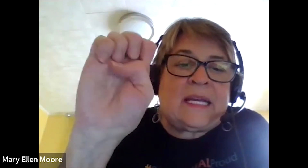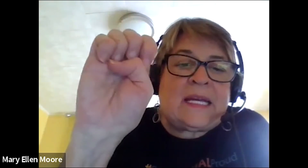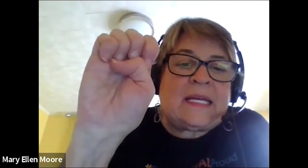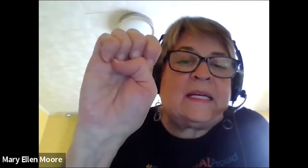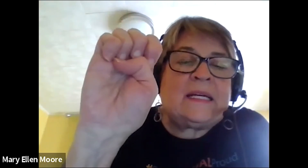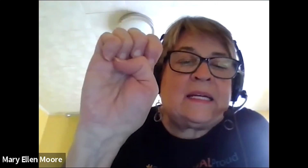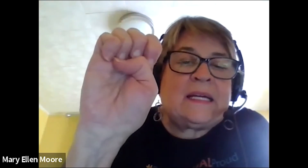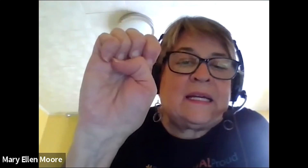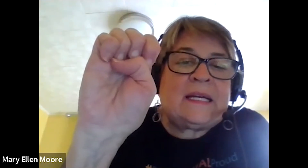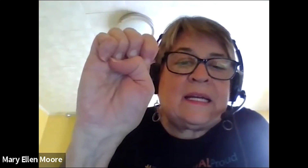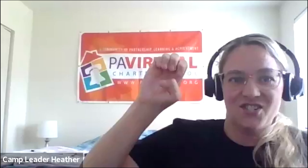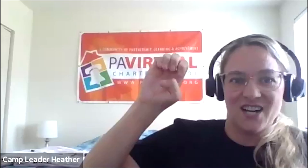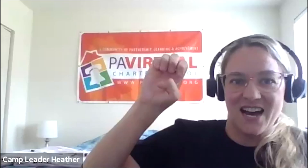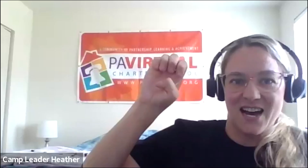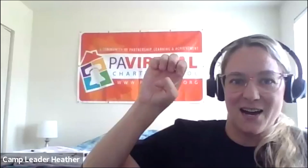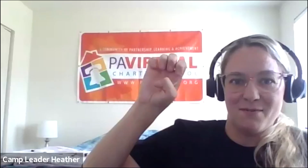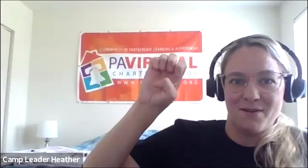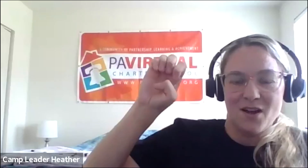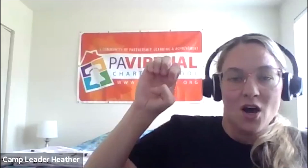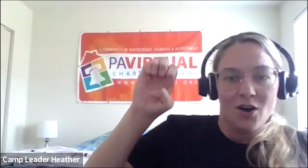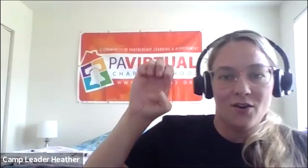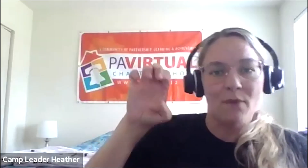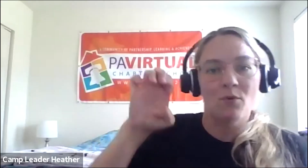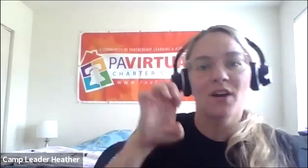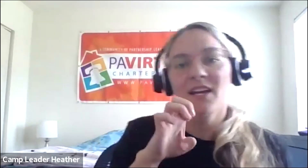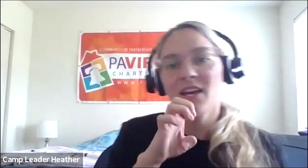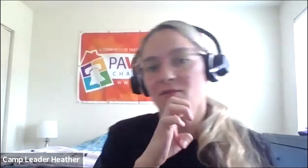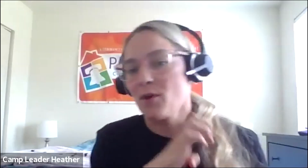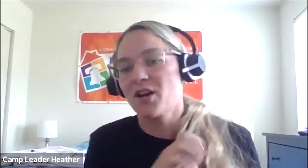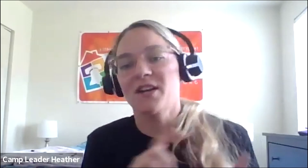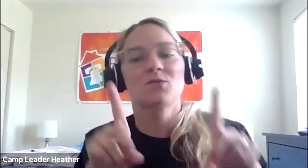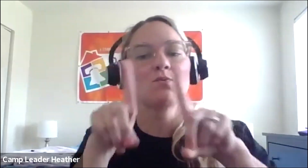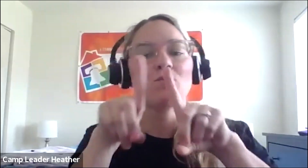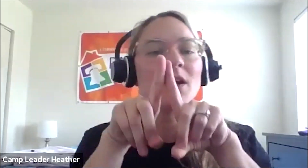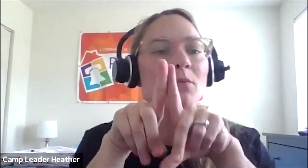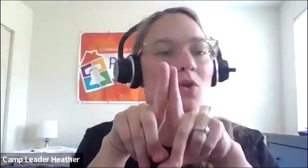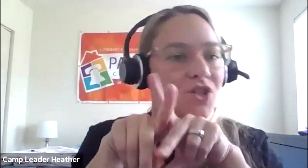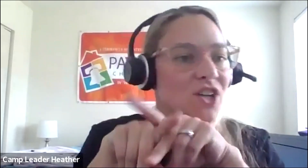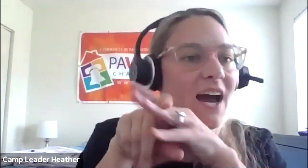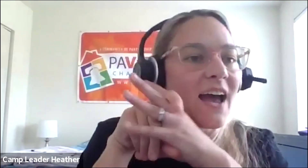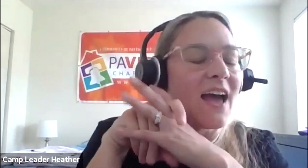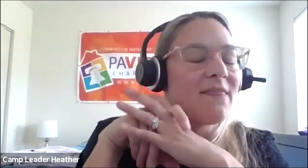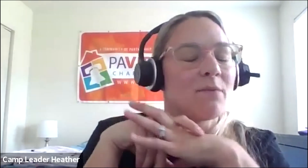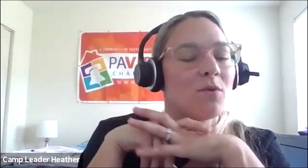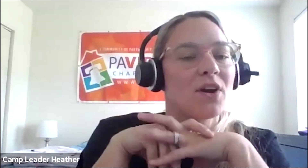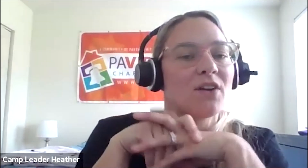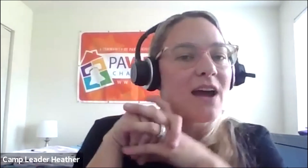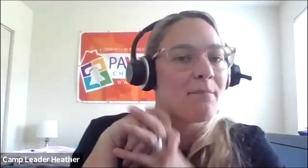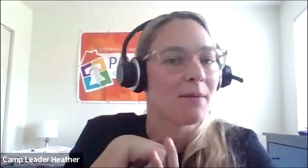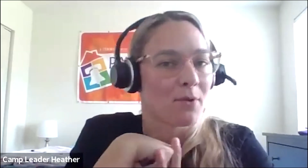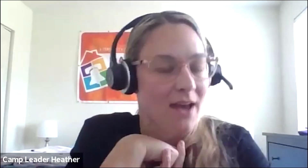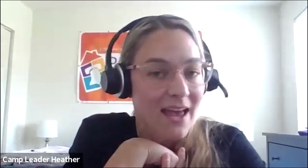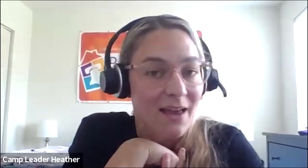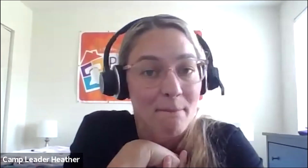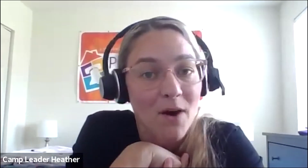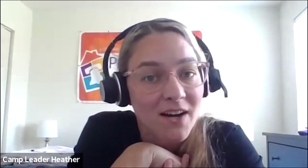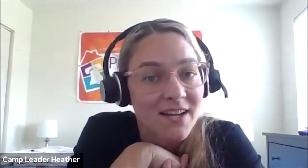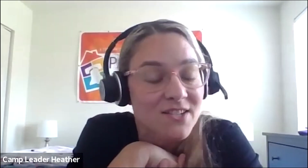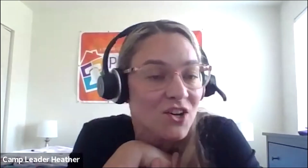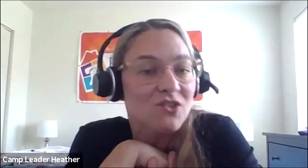M-I-C-H-E-L-E. Good job. Okay, we're going to give Marcus one more shot and then we're going to wrap up. Okay, Marcus, are you